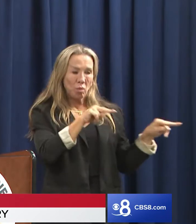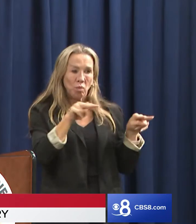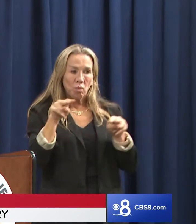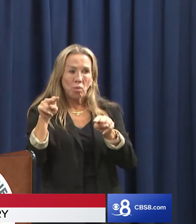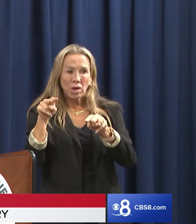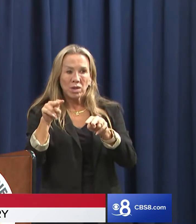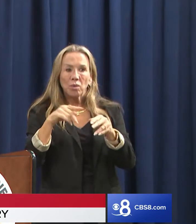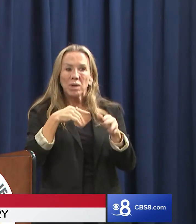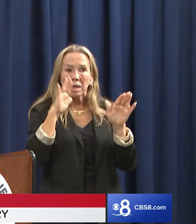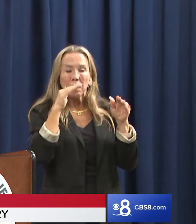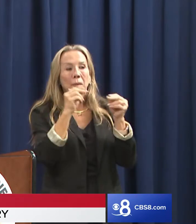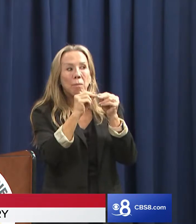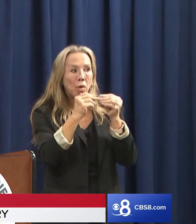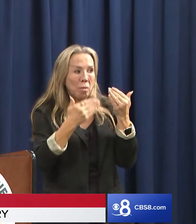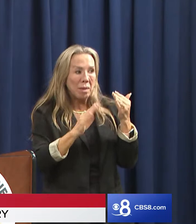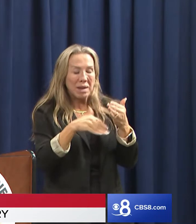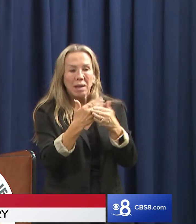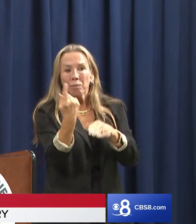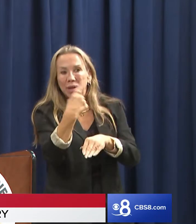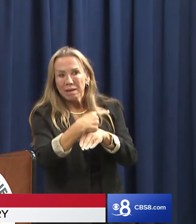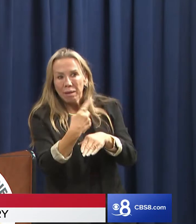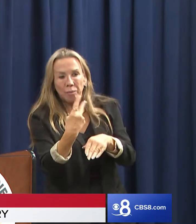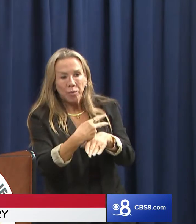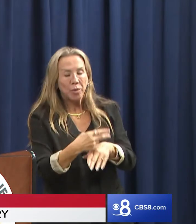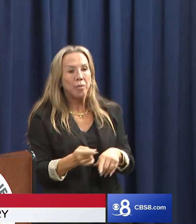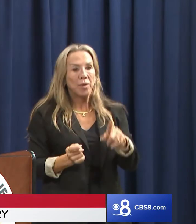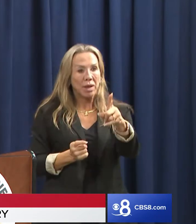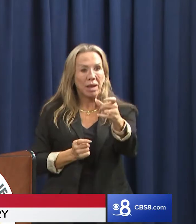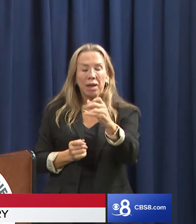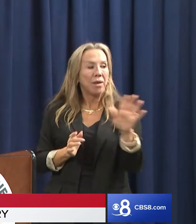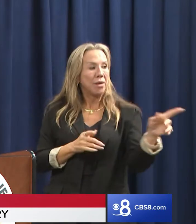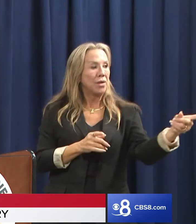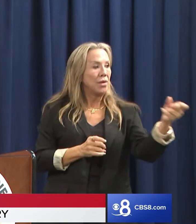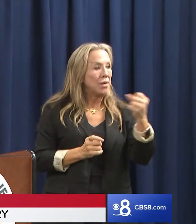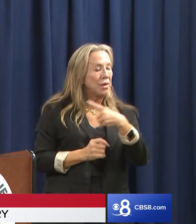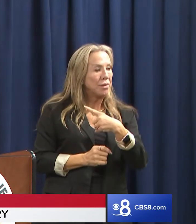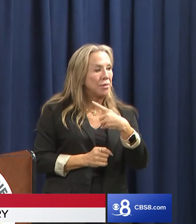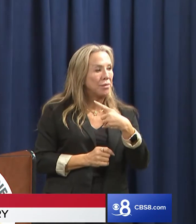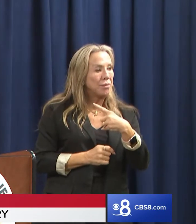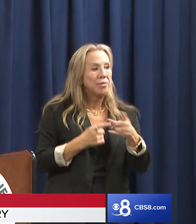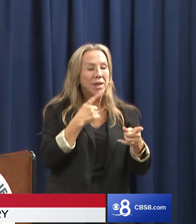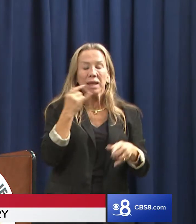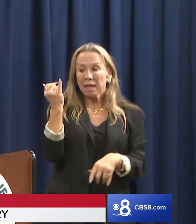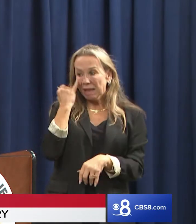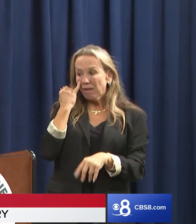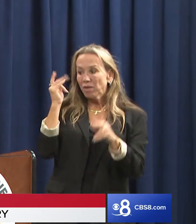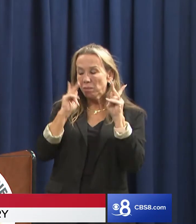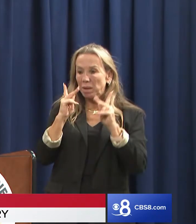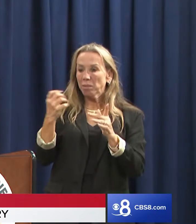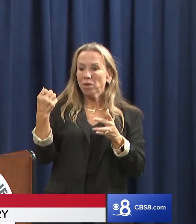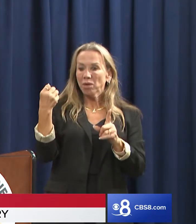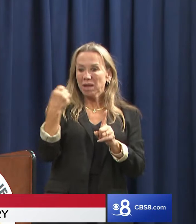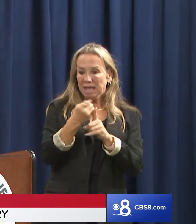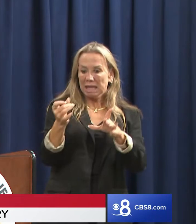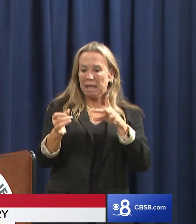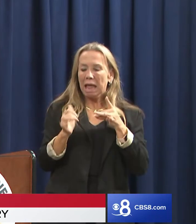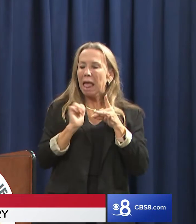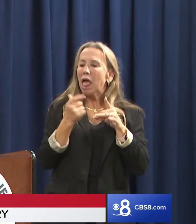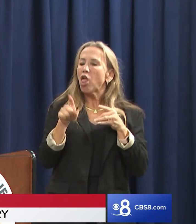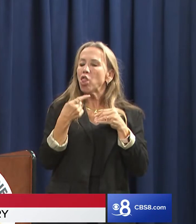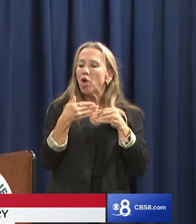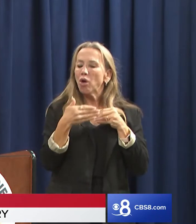carefully. Yes, really quick, how long do you expect people, if they were to get sick, the symptoms to